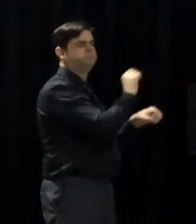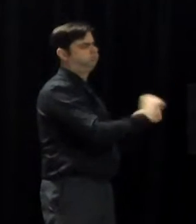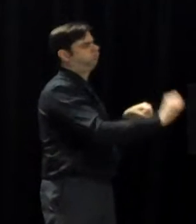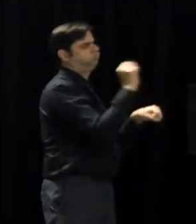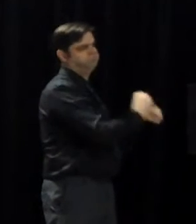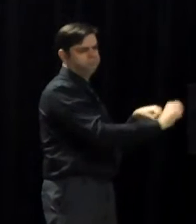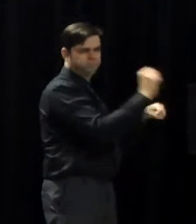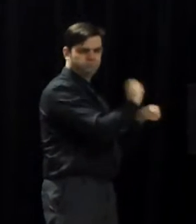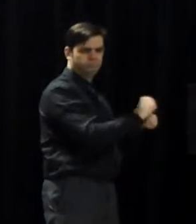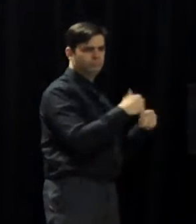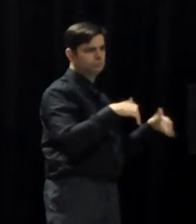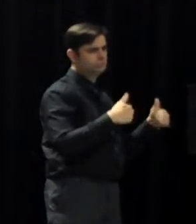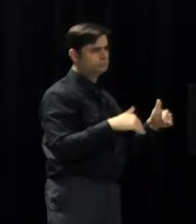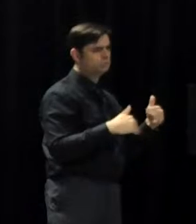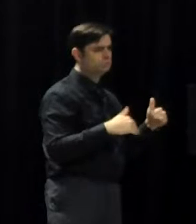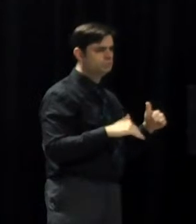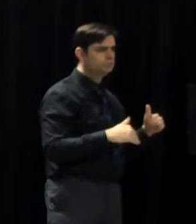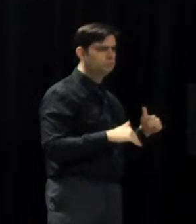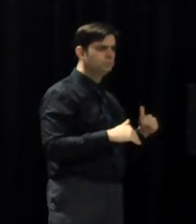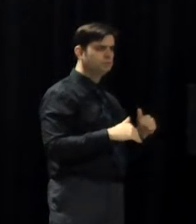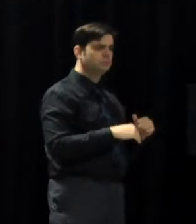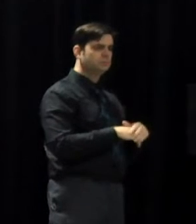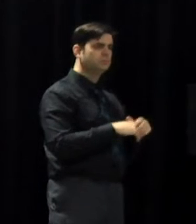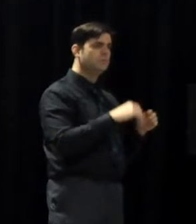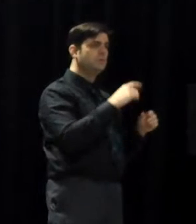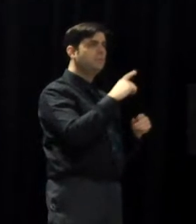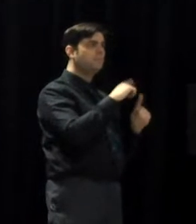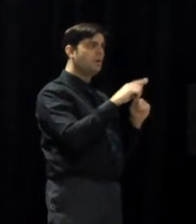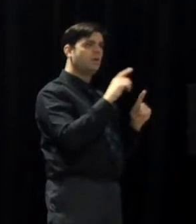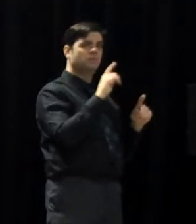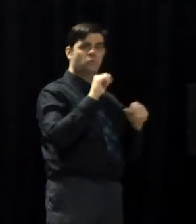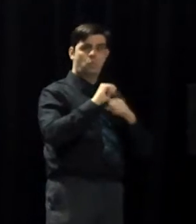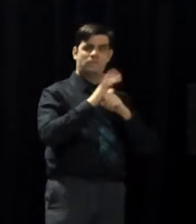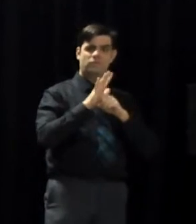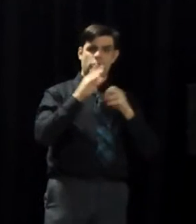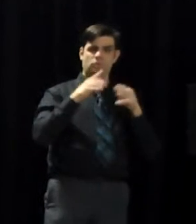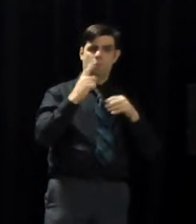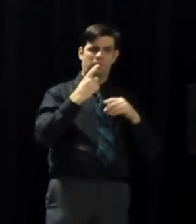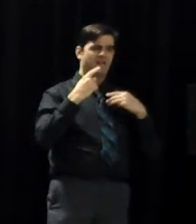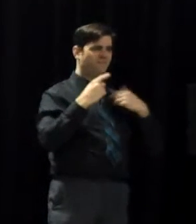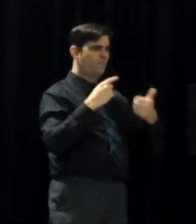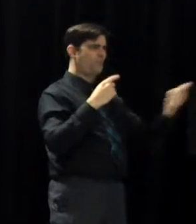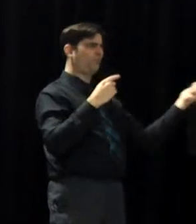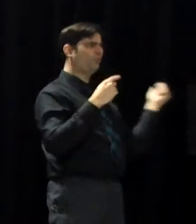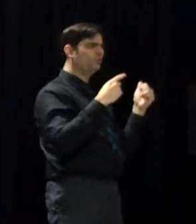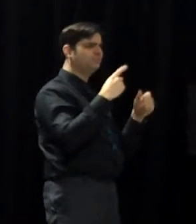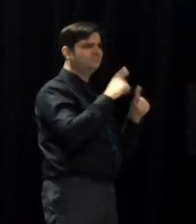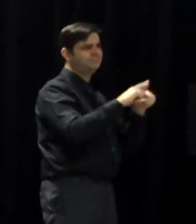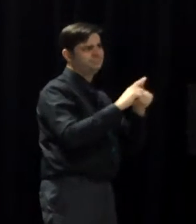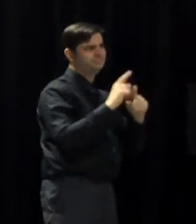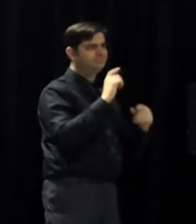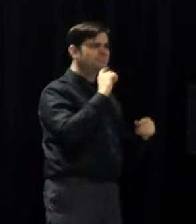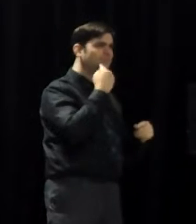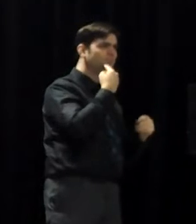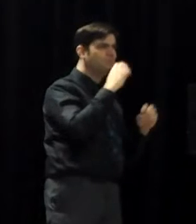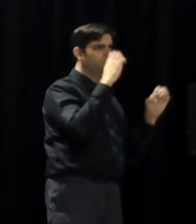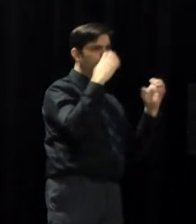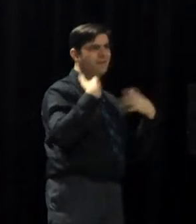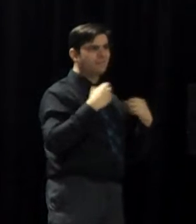doesn't change. It's very hard in this process right now. So that's something that, again, that's